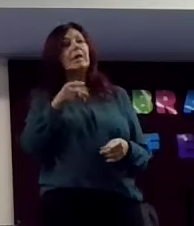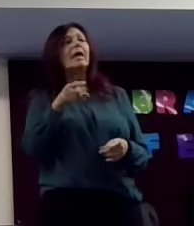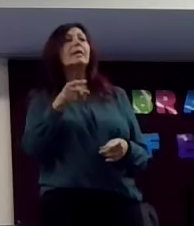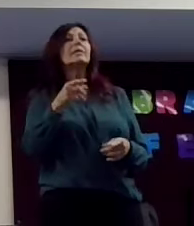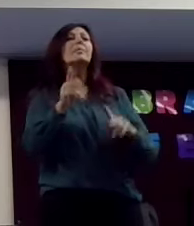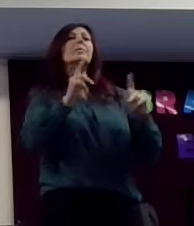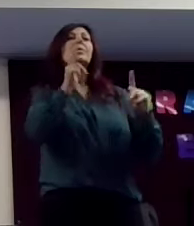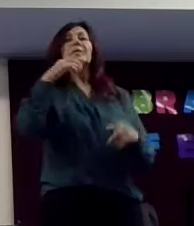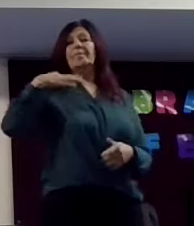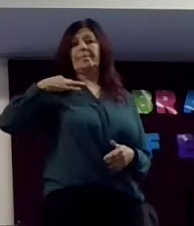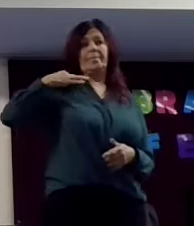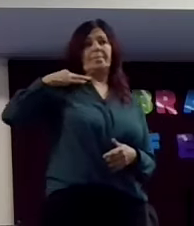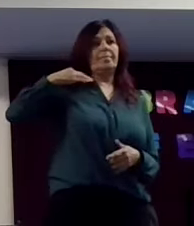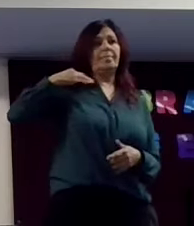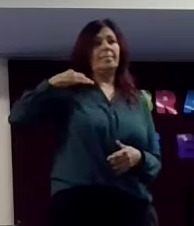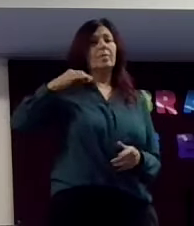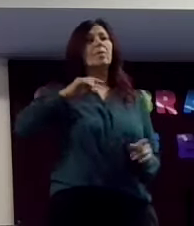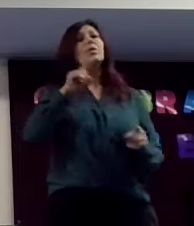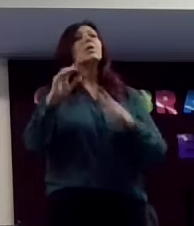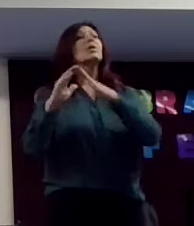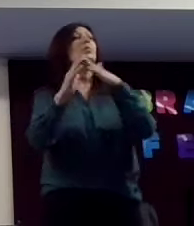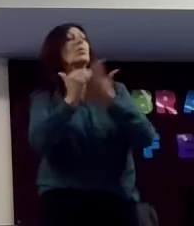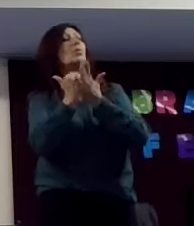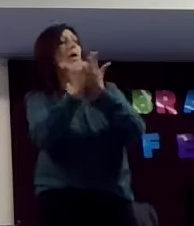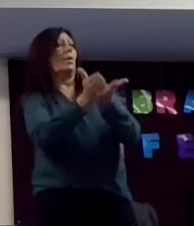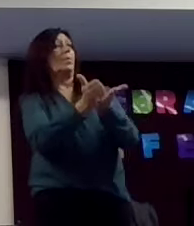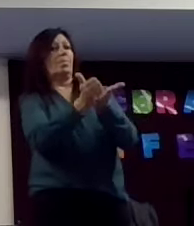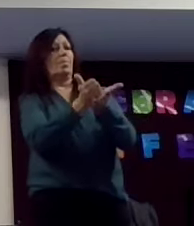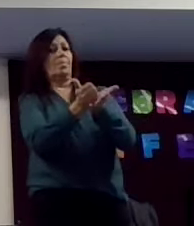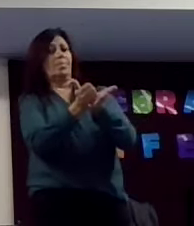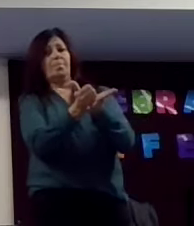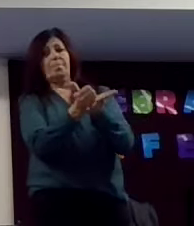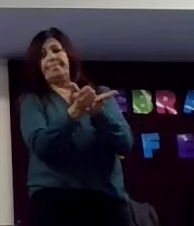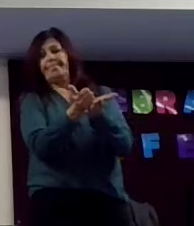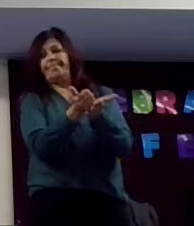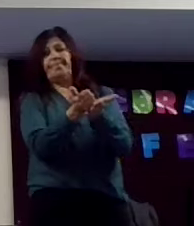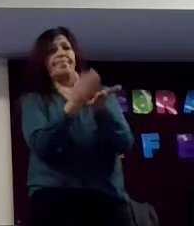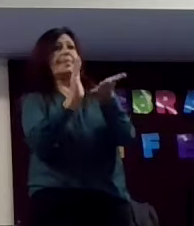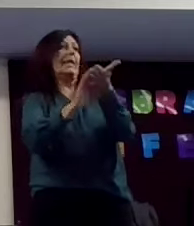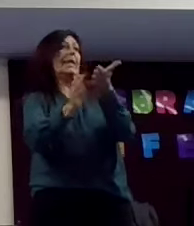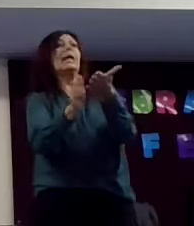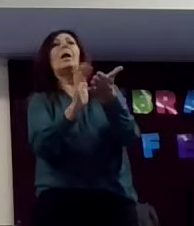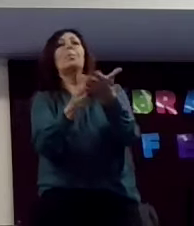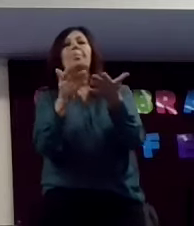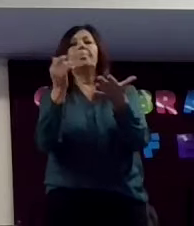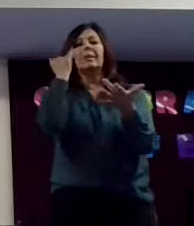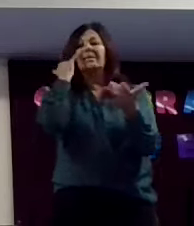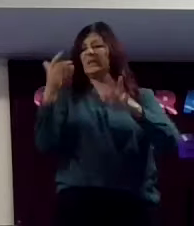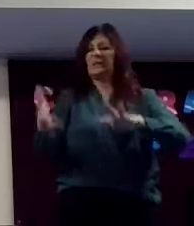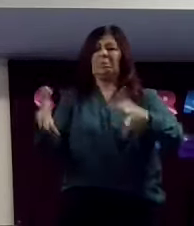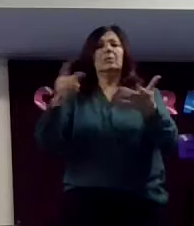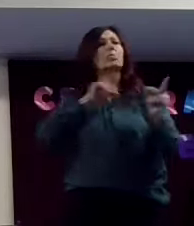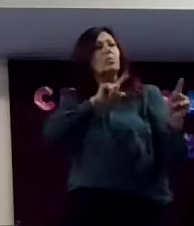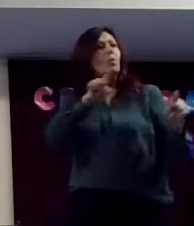on a voluntary basis. We go into the community and we help serve, we help like clean up at a corner where it's a